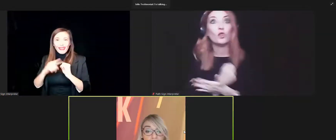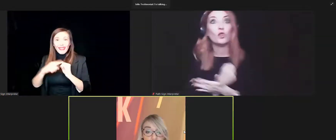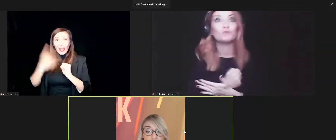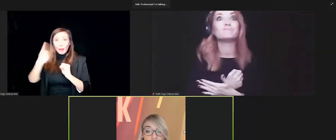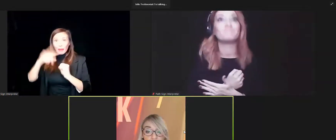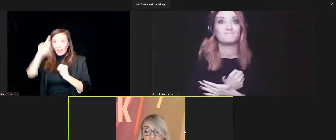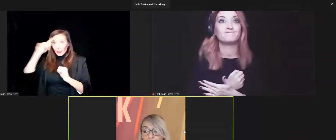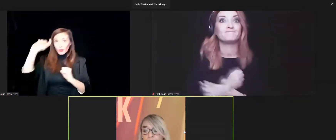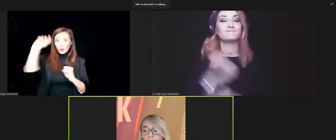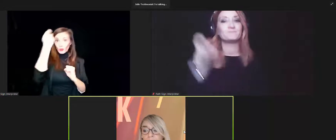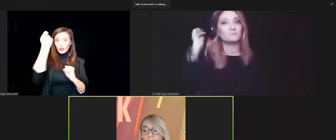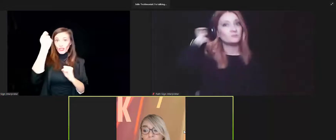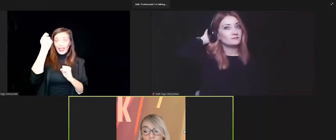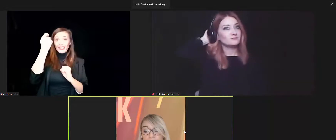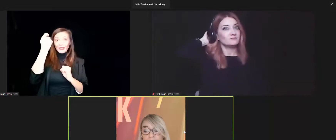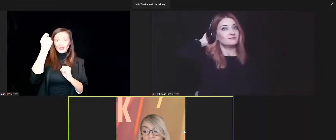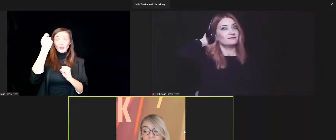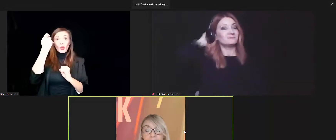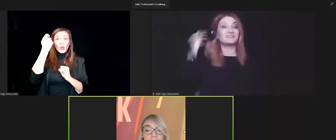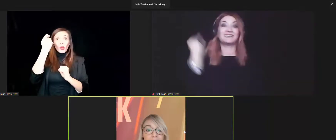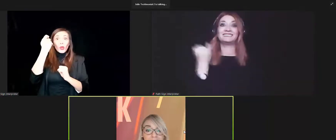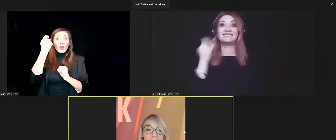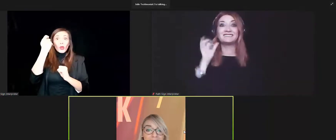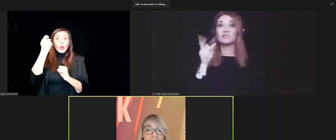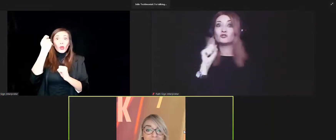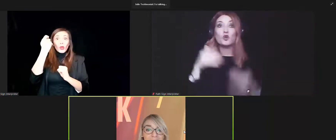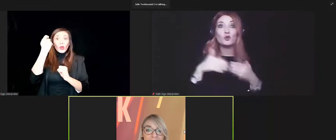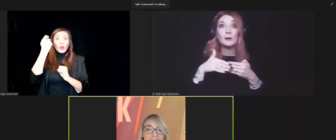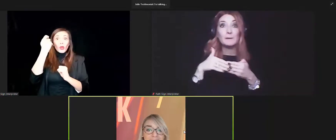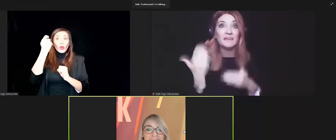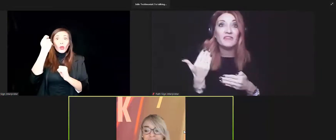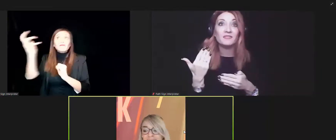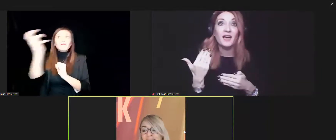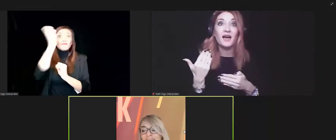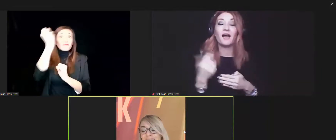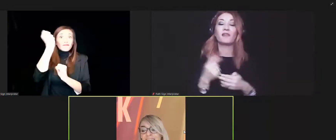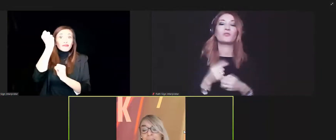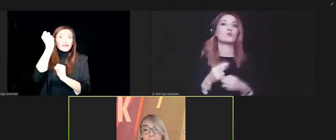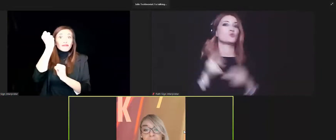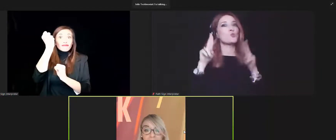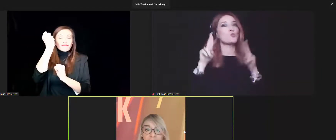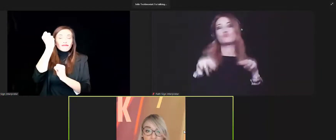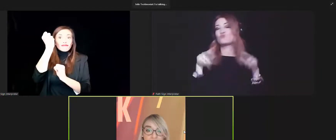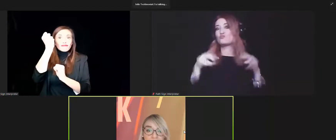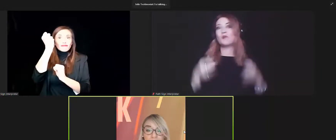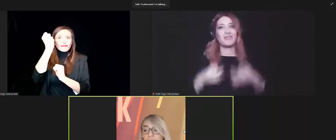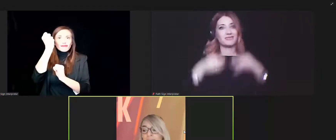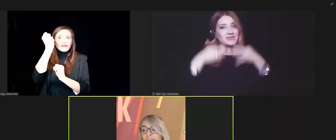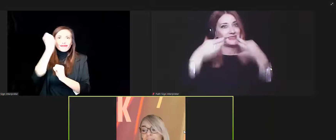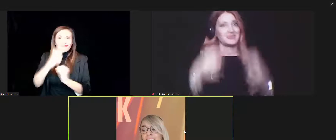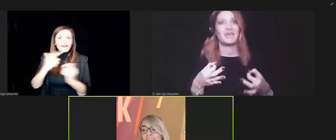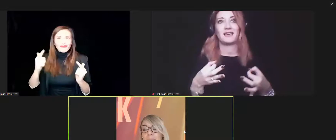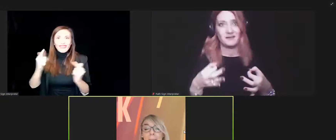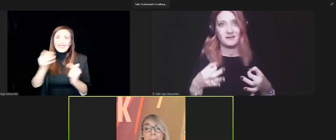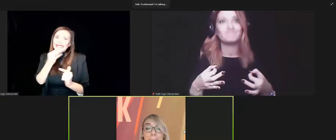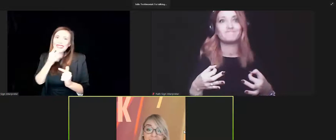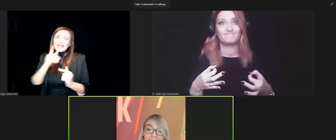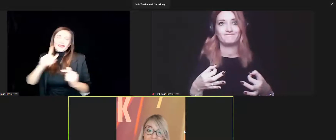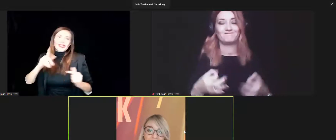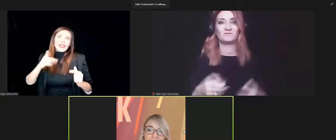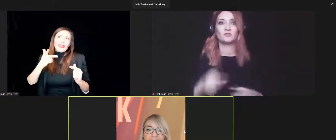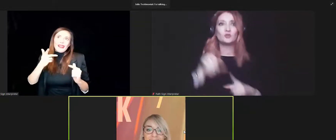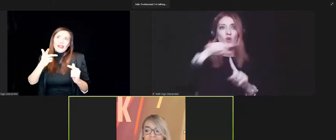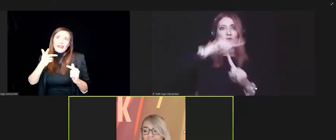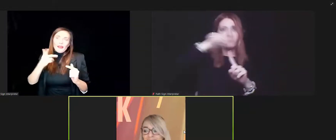You are able to do great things and many, many things. Believe in yourself, believe